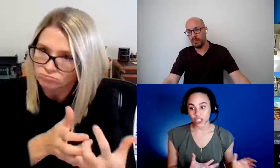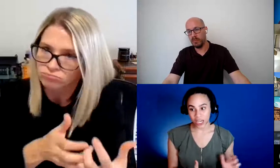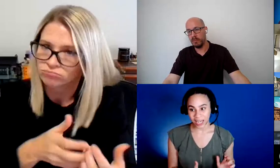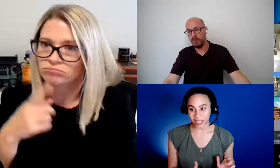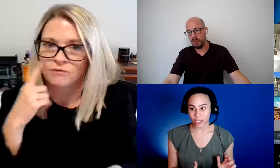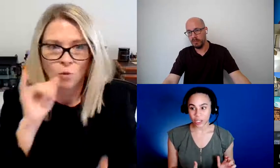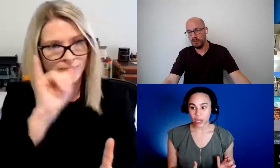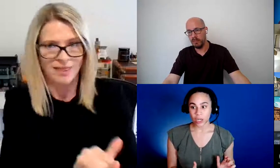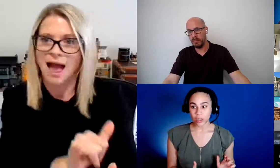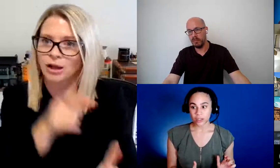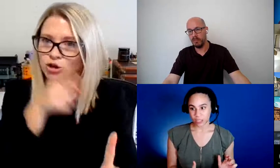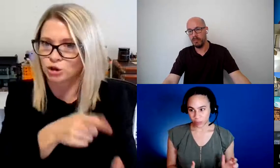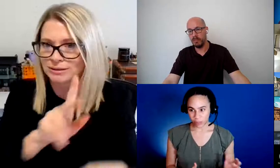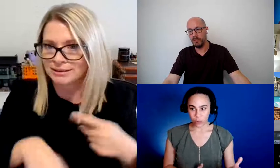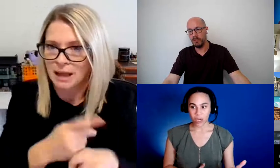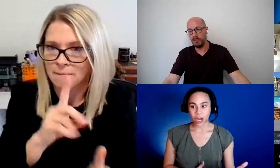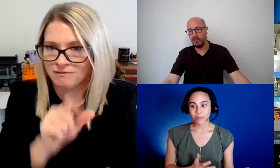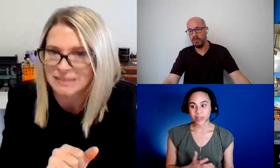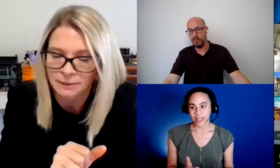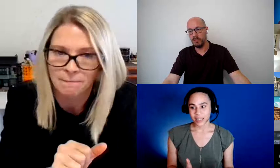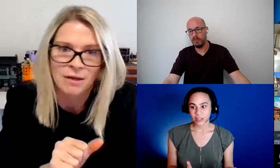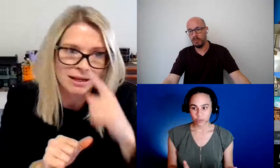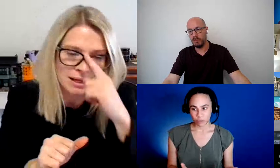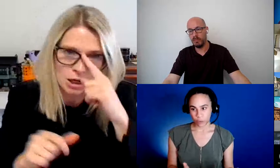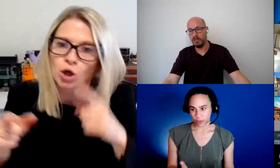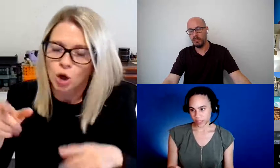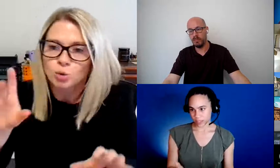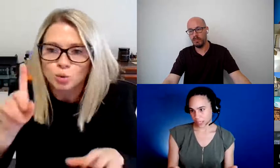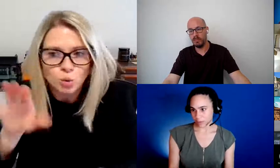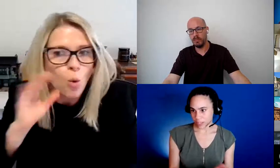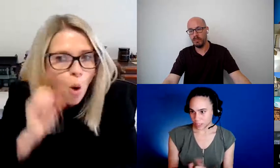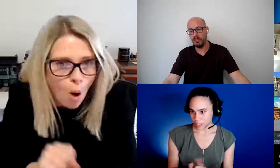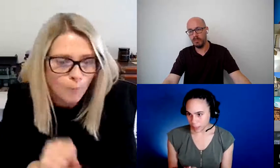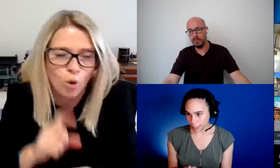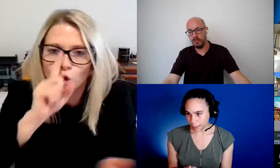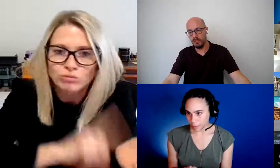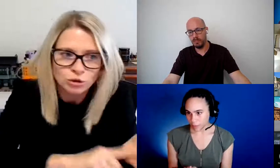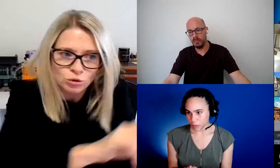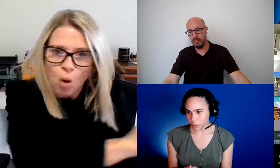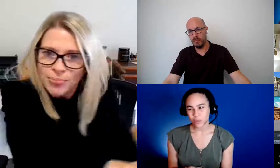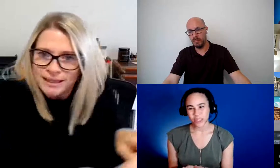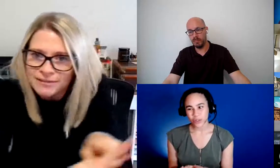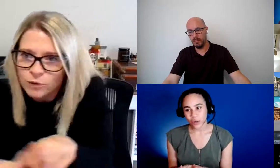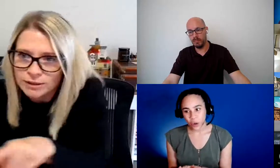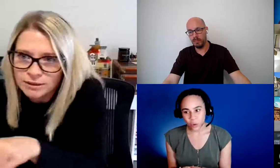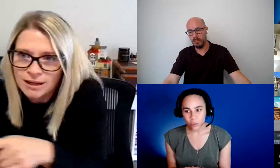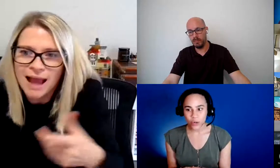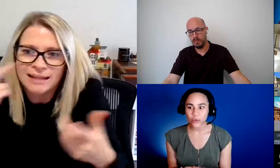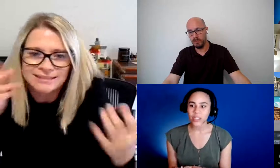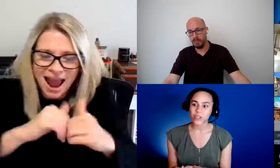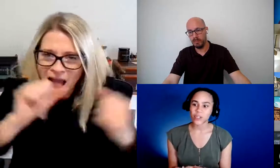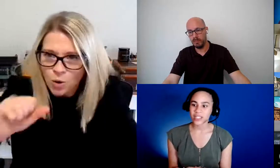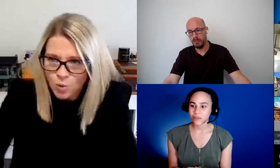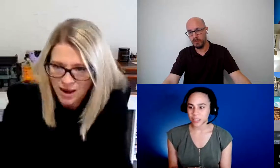change to be more accommodating for this type of disability? So, you must do your homework, research the different